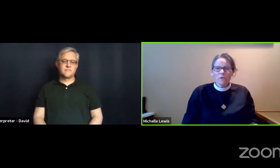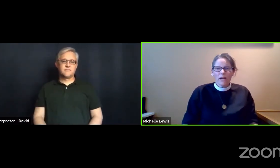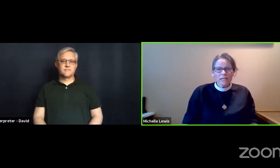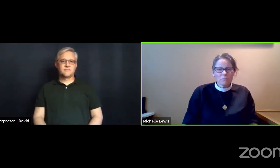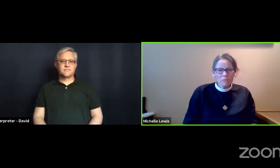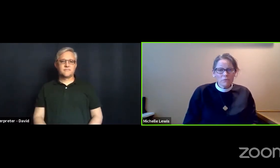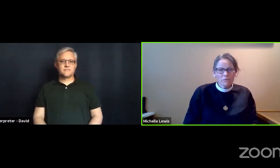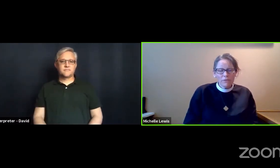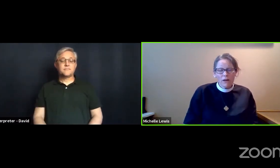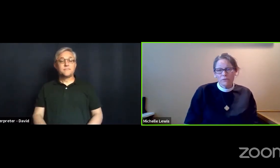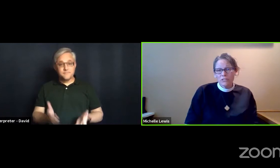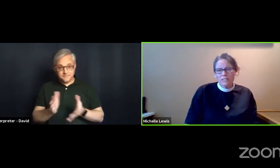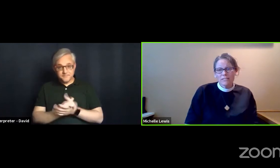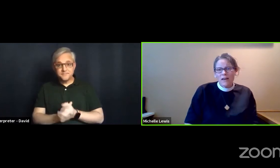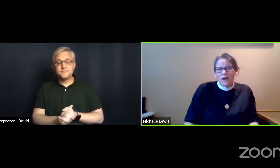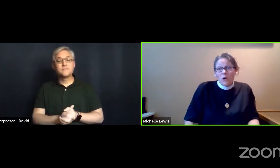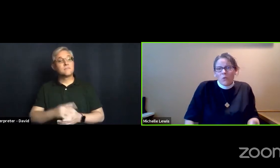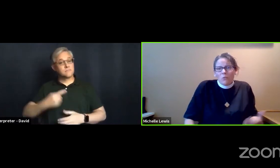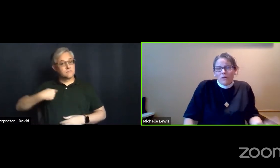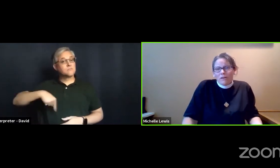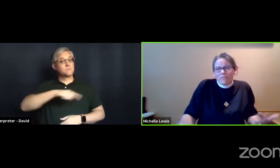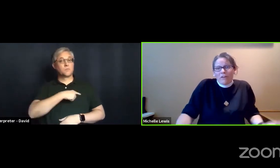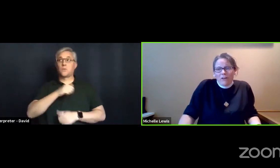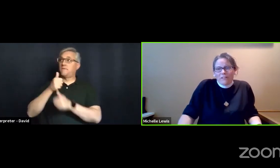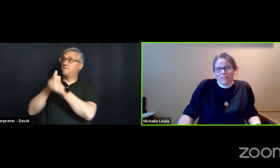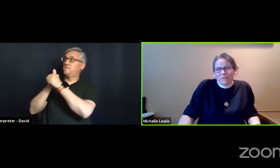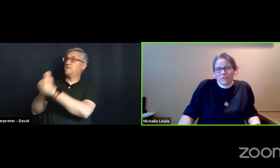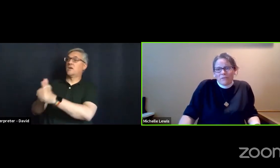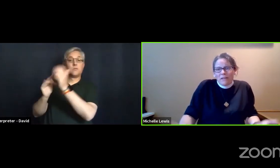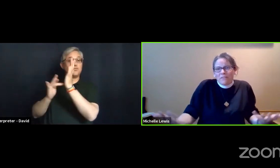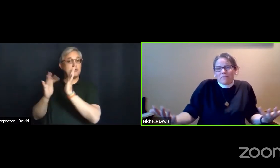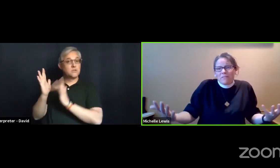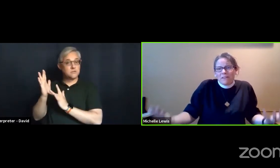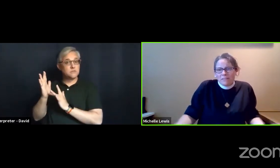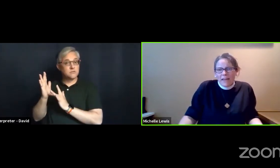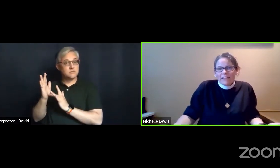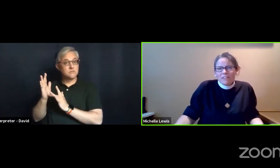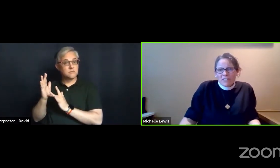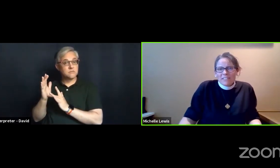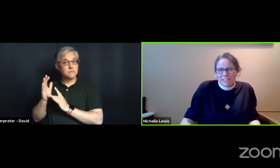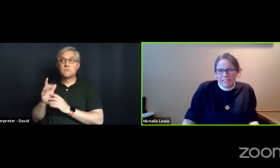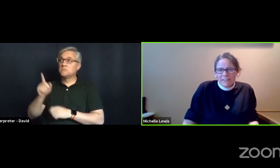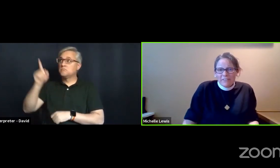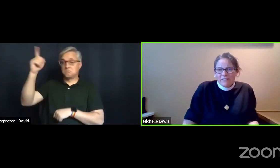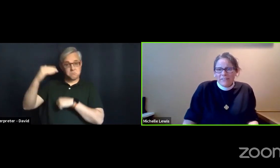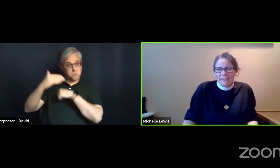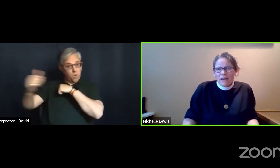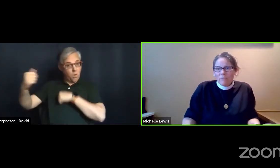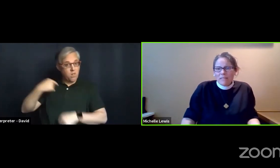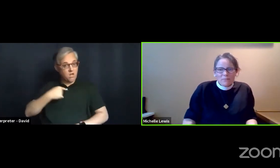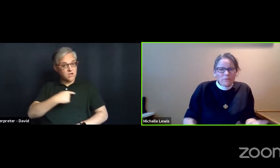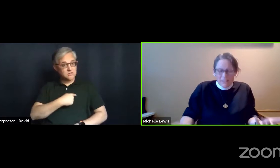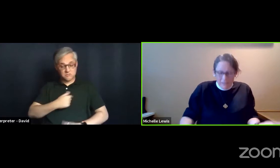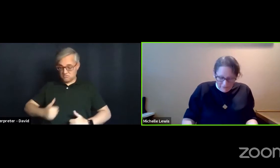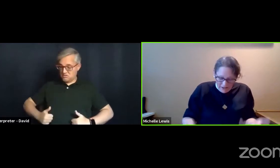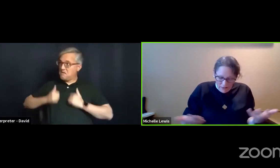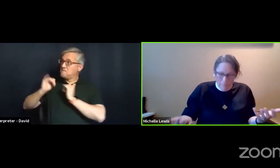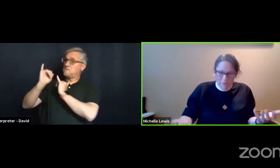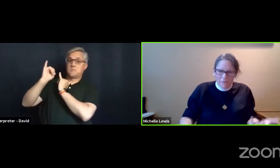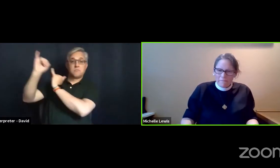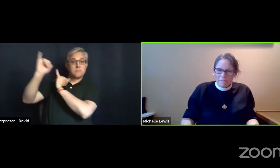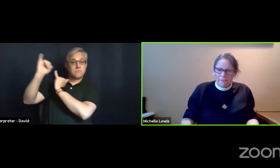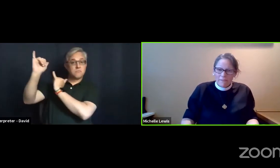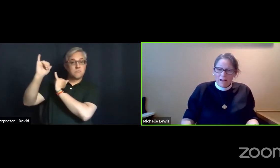So as people who follow Jesus, we're called to live like Jesus lived. That means we give